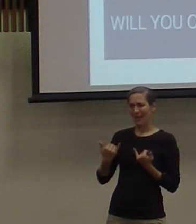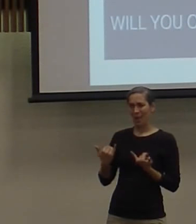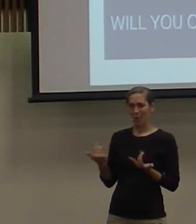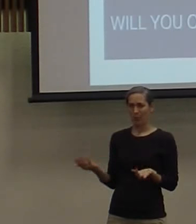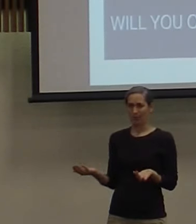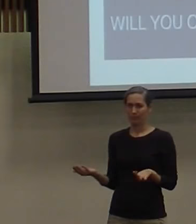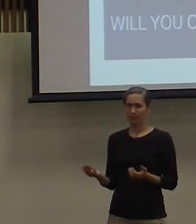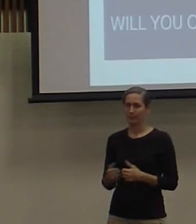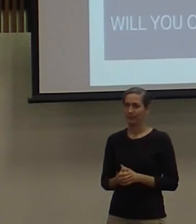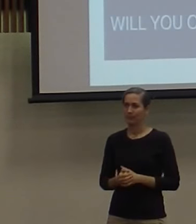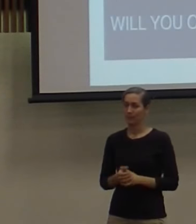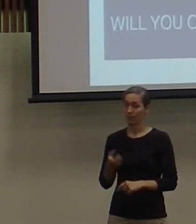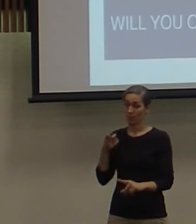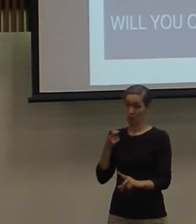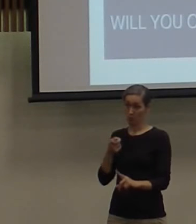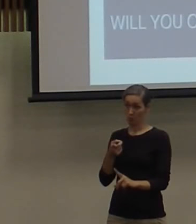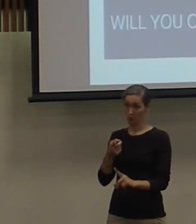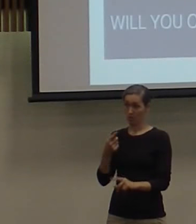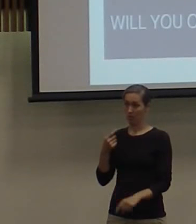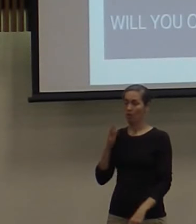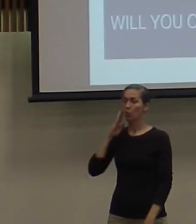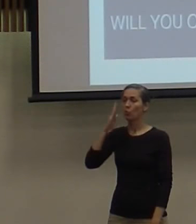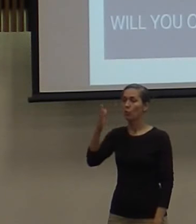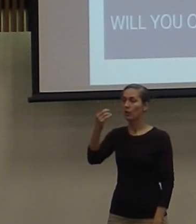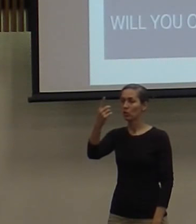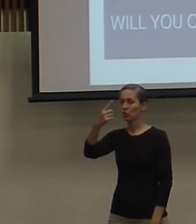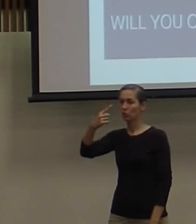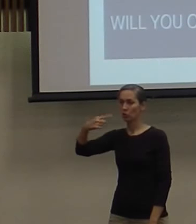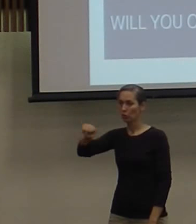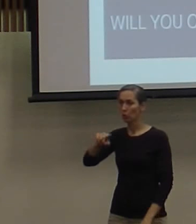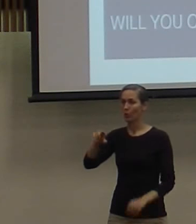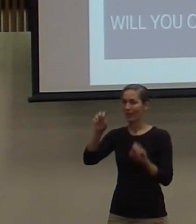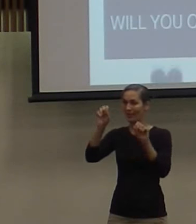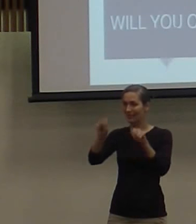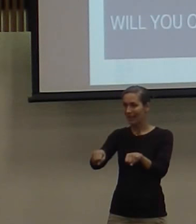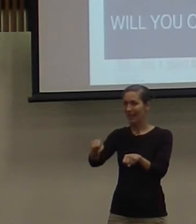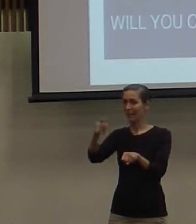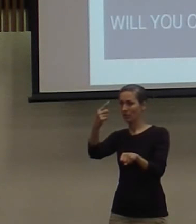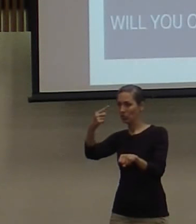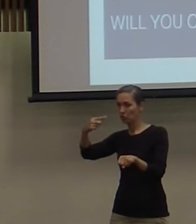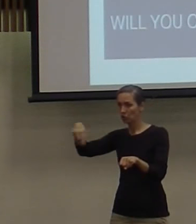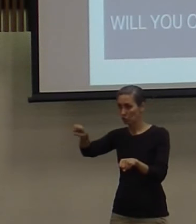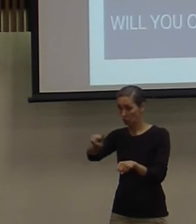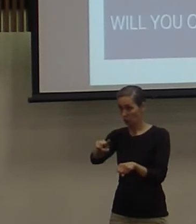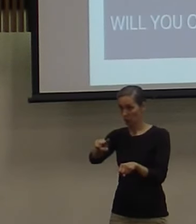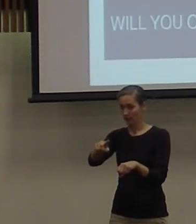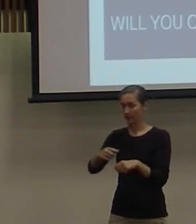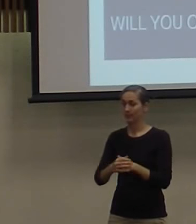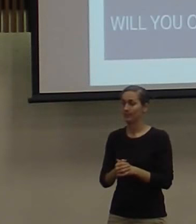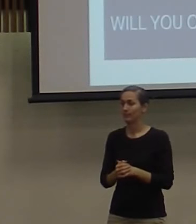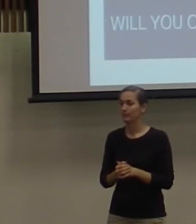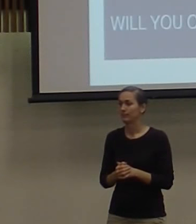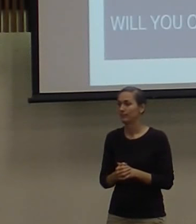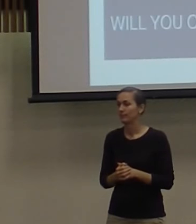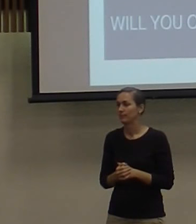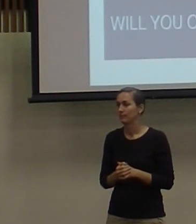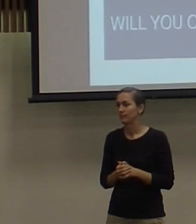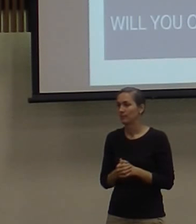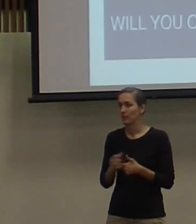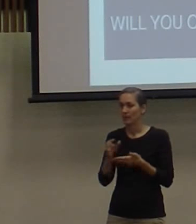So the point is, will you or can you? Because the verse